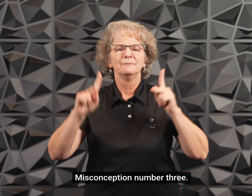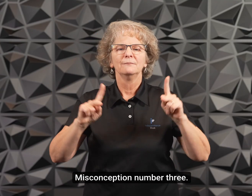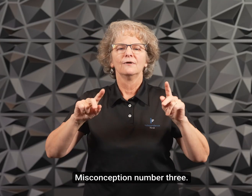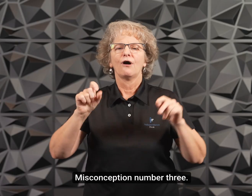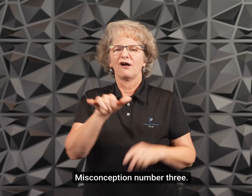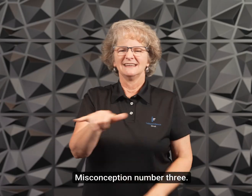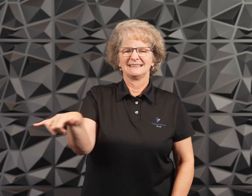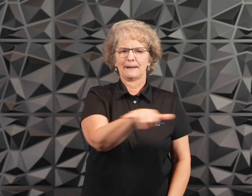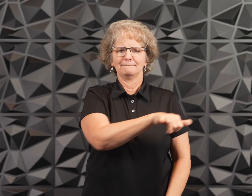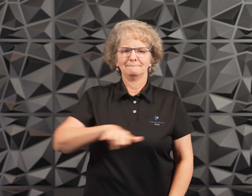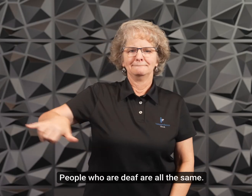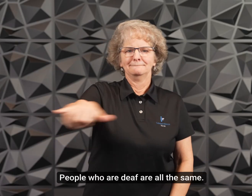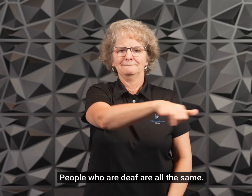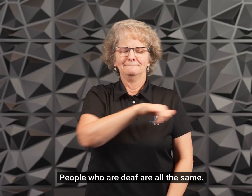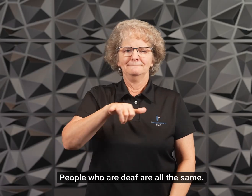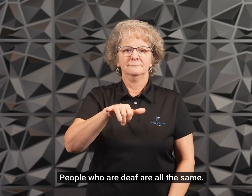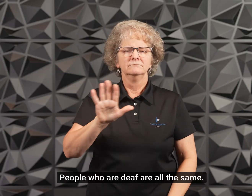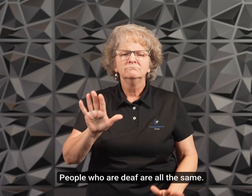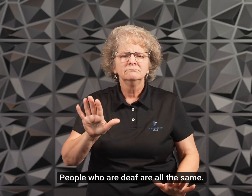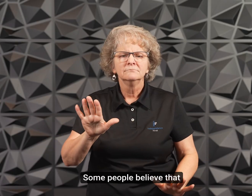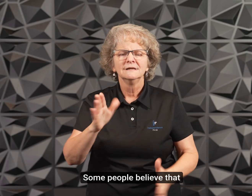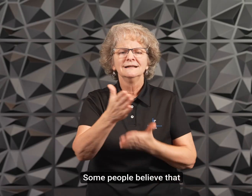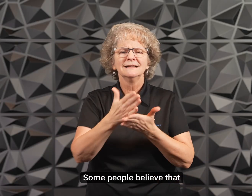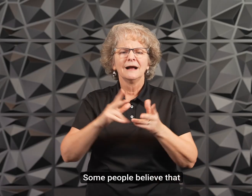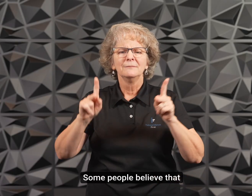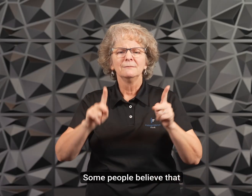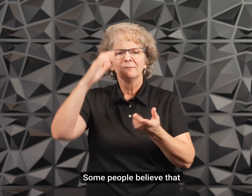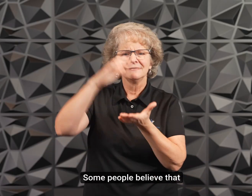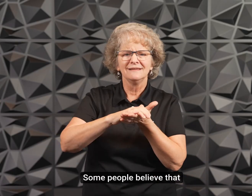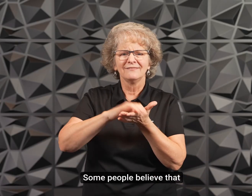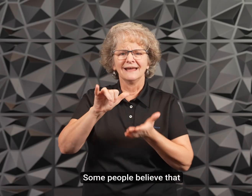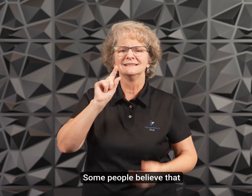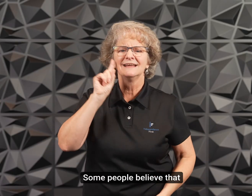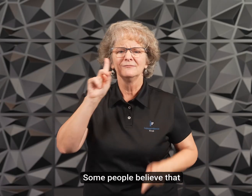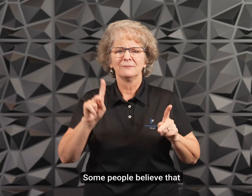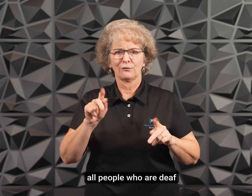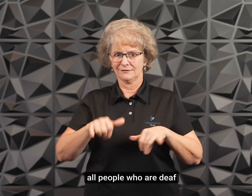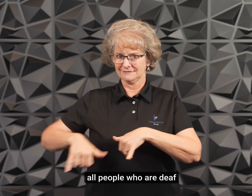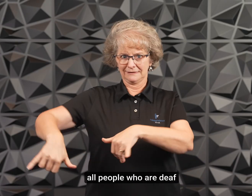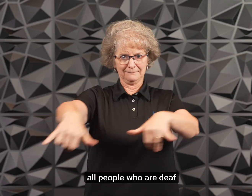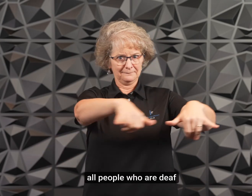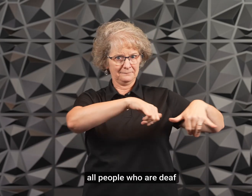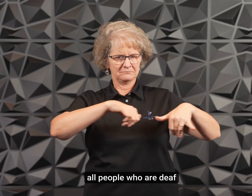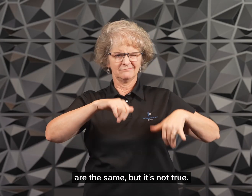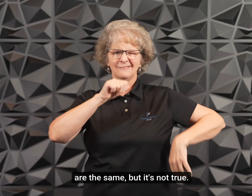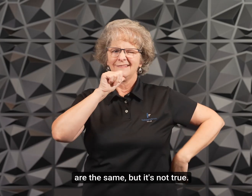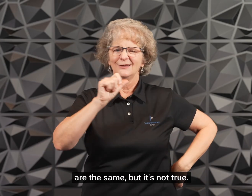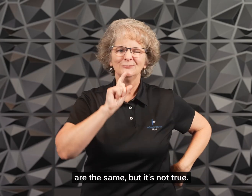Misconception number 3. People who are deaf are all the same. Some people believe that all people who are deaf are the same, but